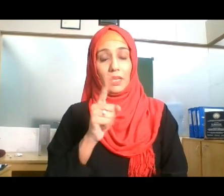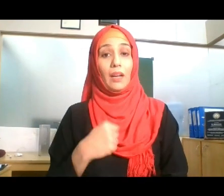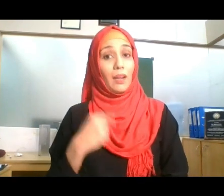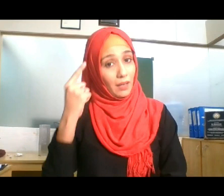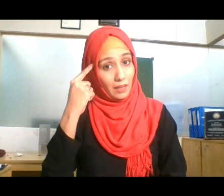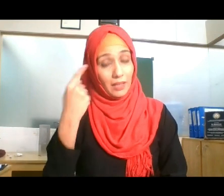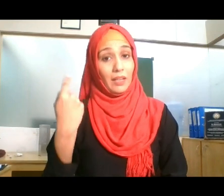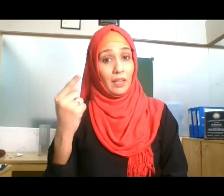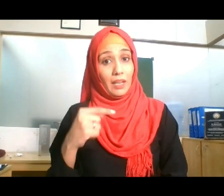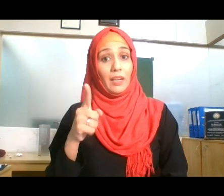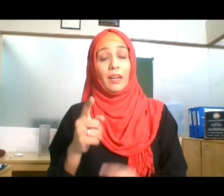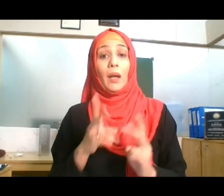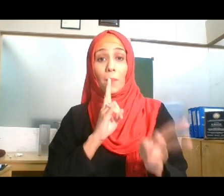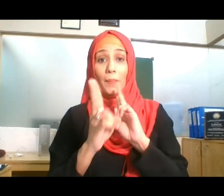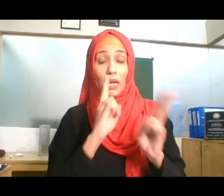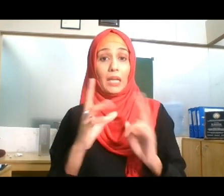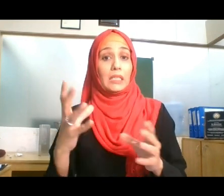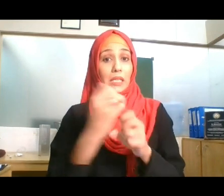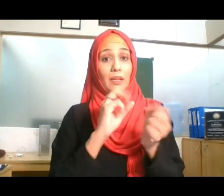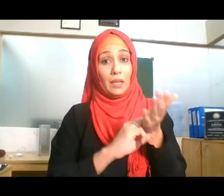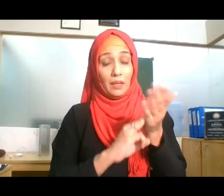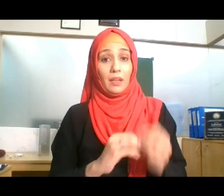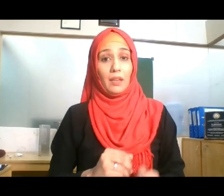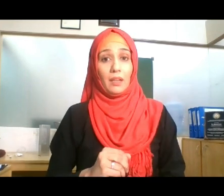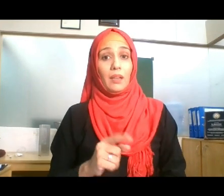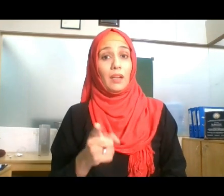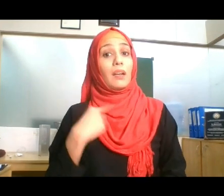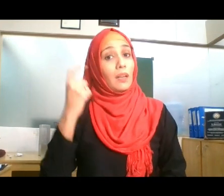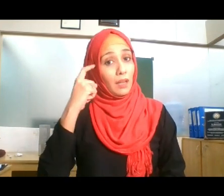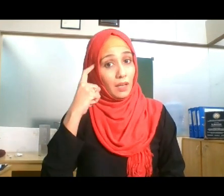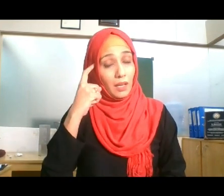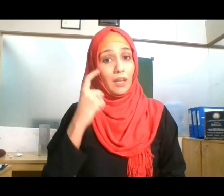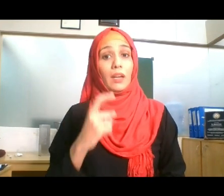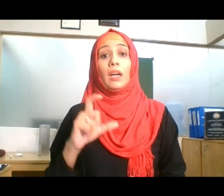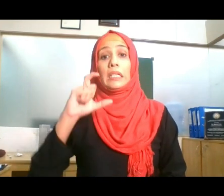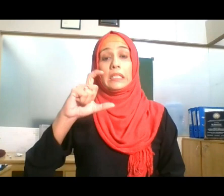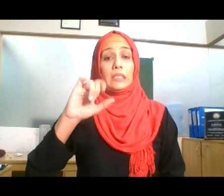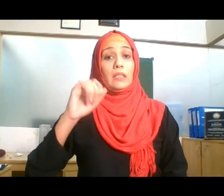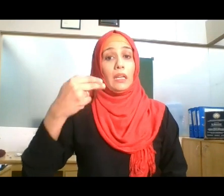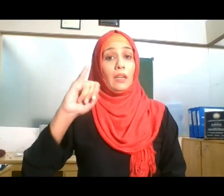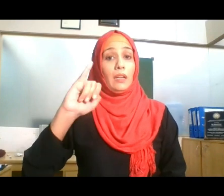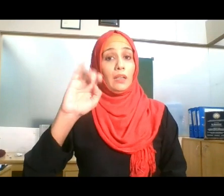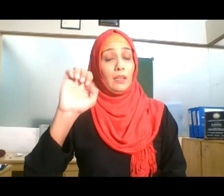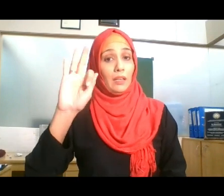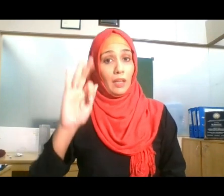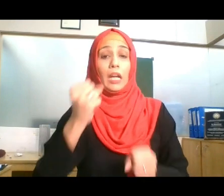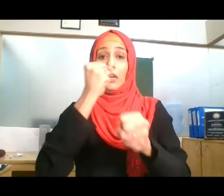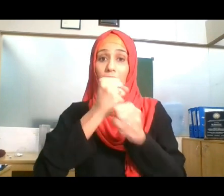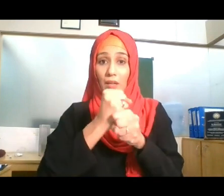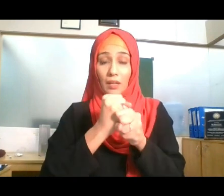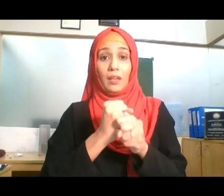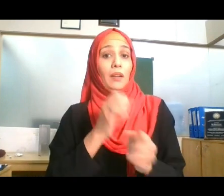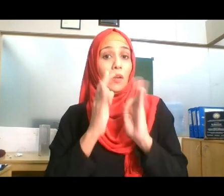decade at the Federal Communications Commission, including service as chief of the Consumer and Governmental Affairs Bureau,